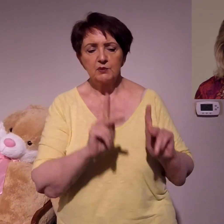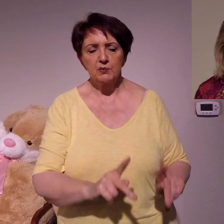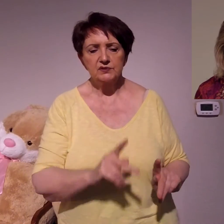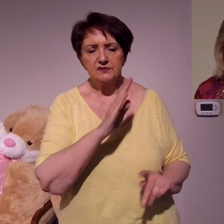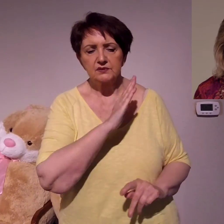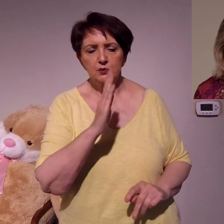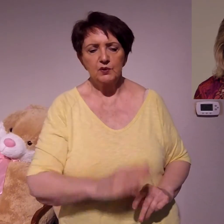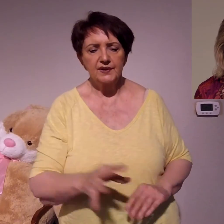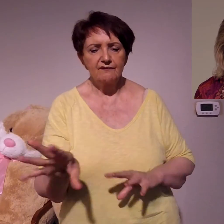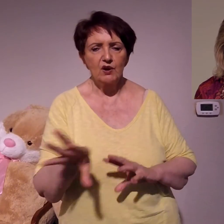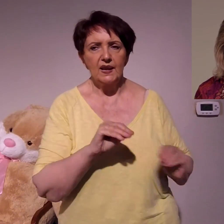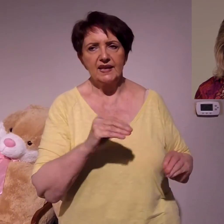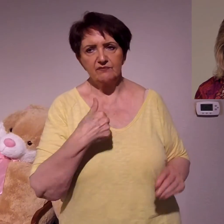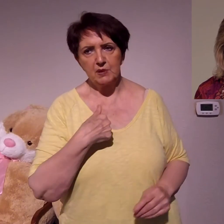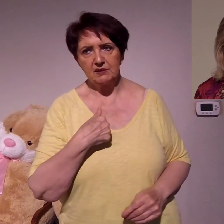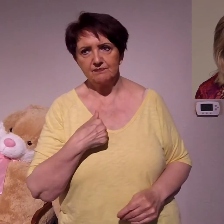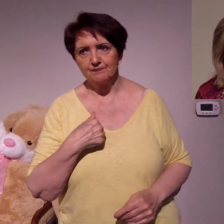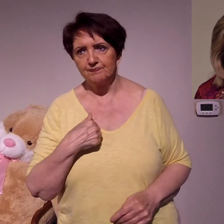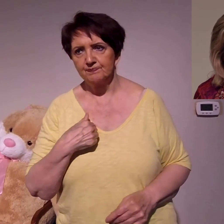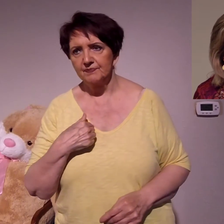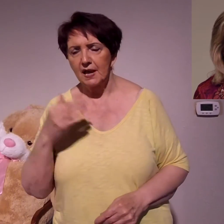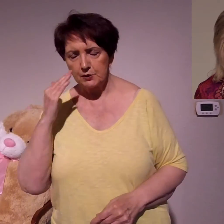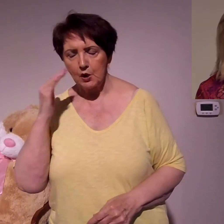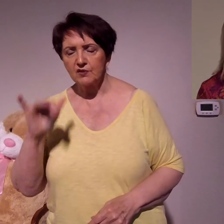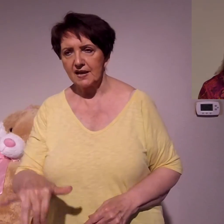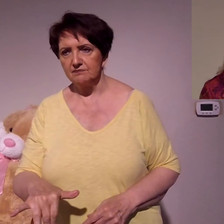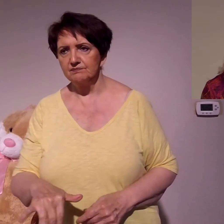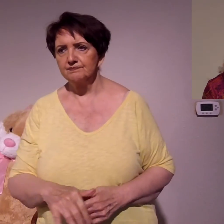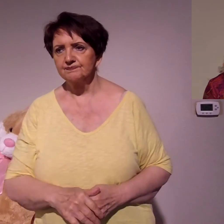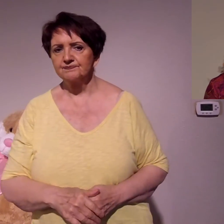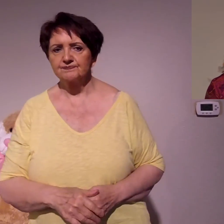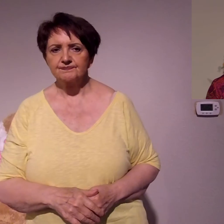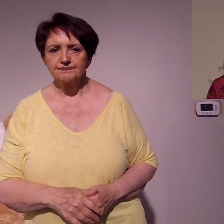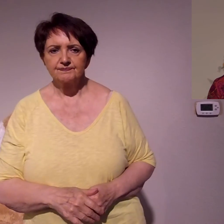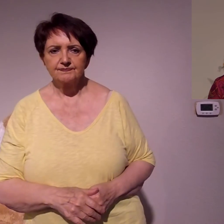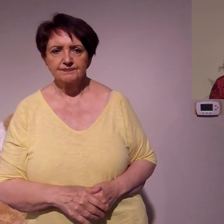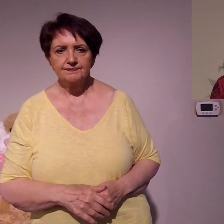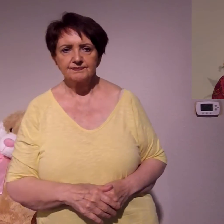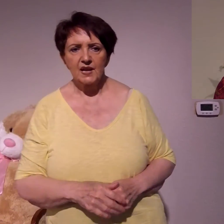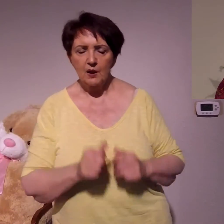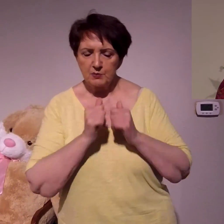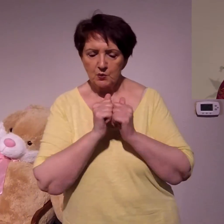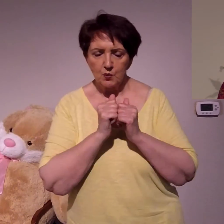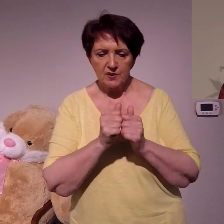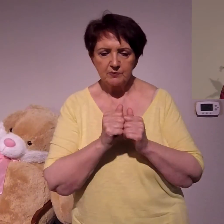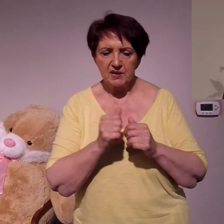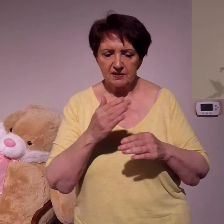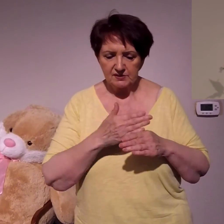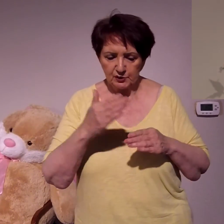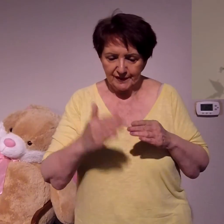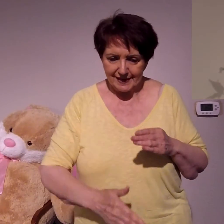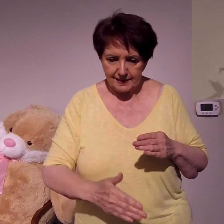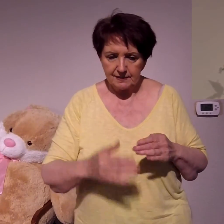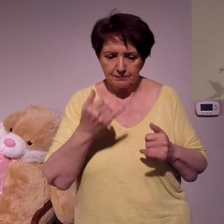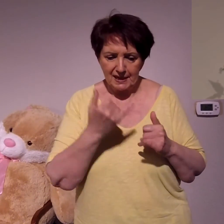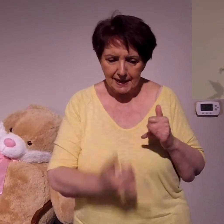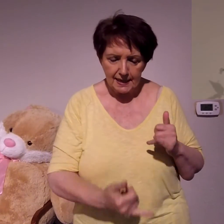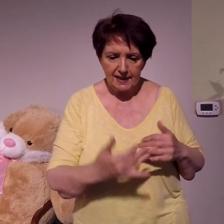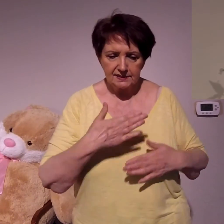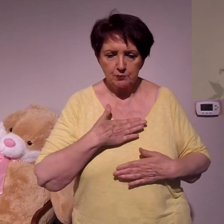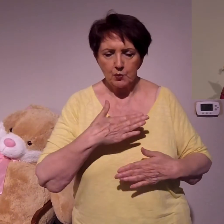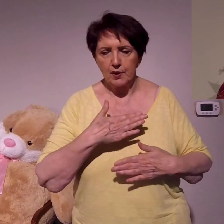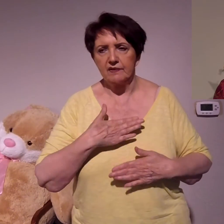I got, because I know consciousness is causal, and I knew the thoughts that I had had in the past, and so when it showed up, I didn't believe that